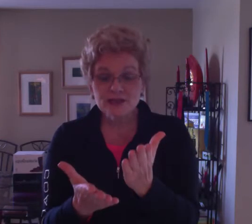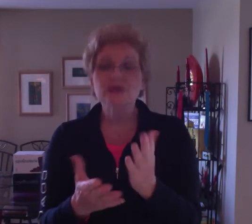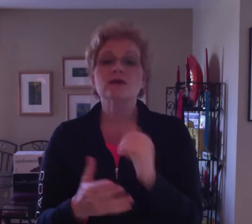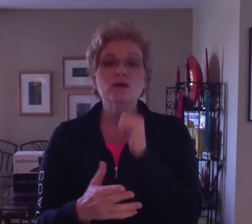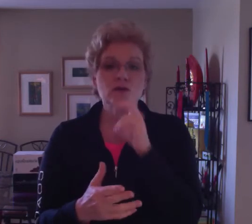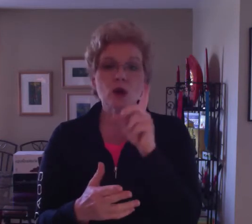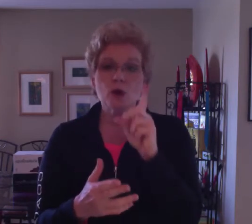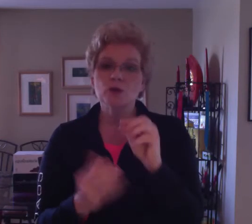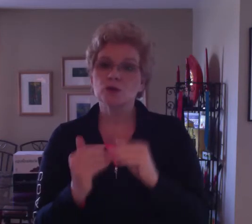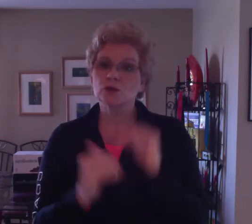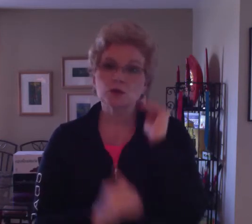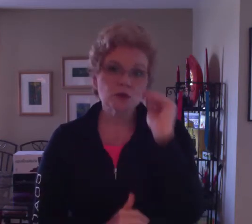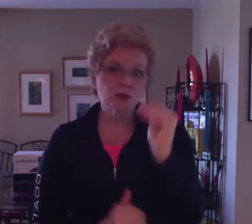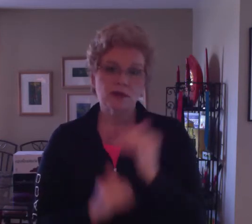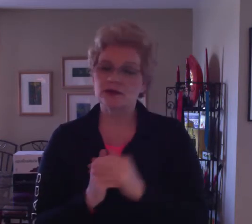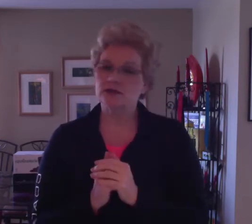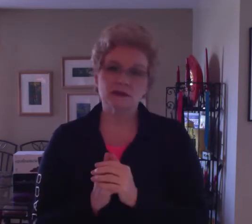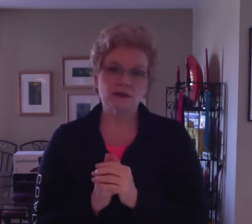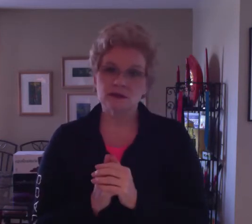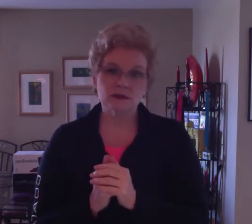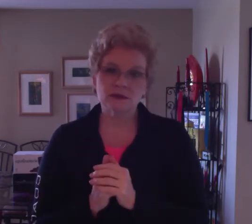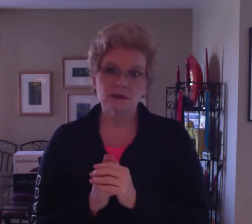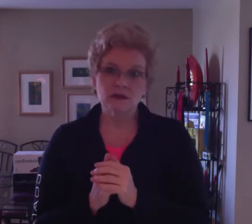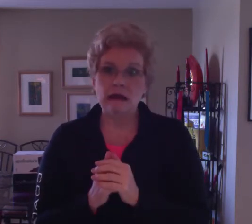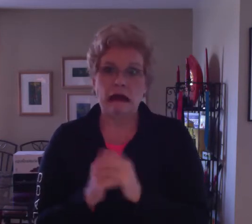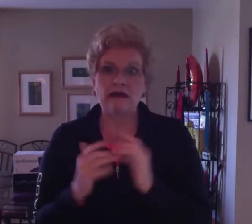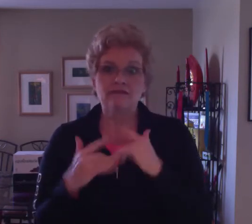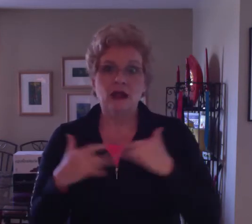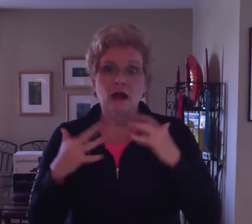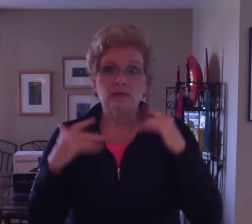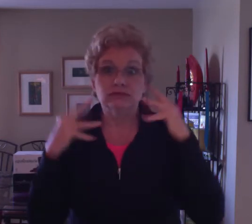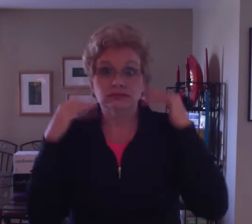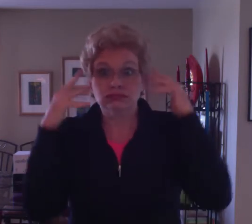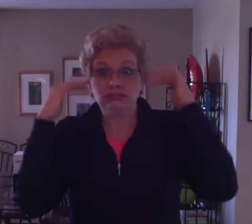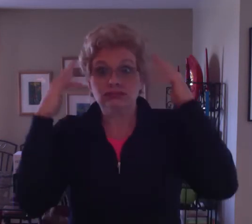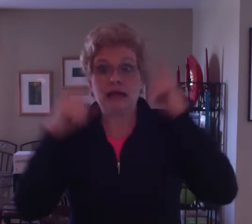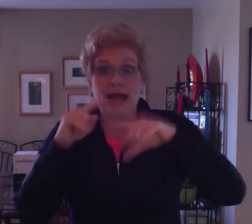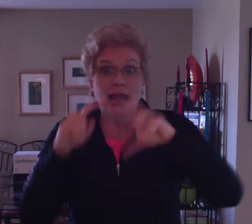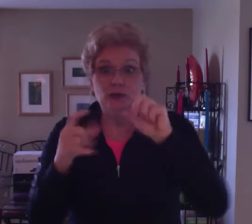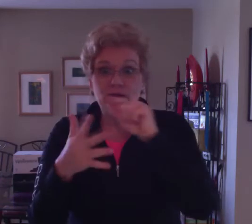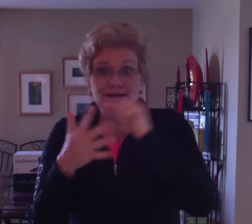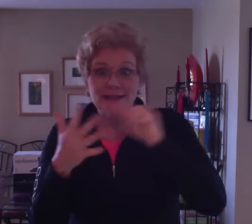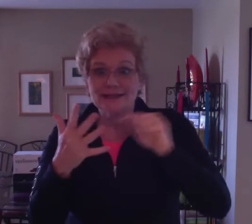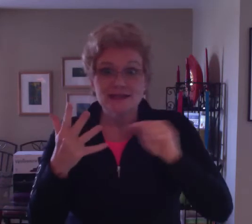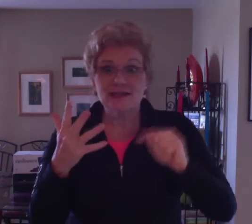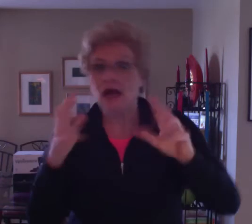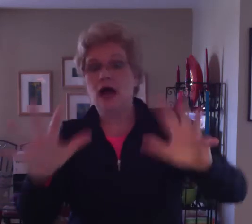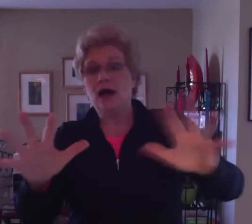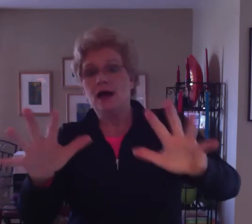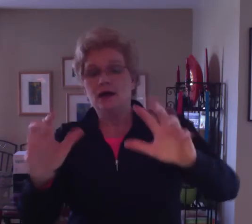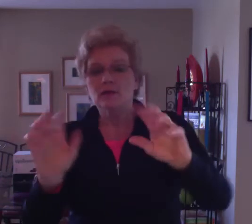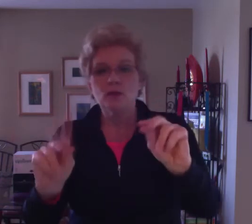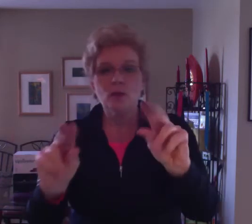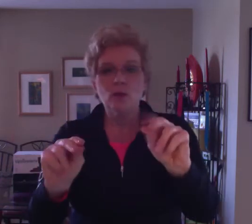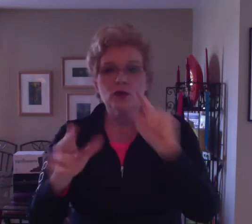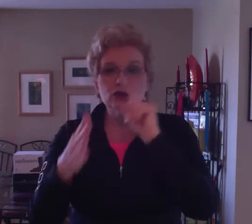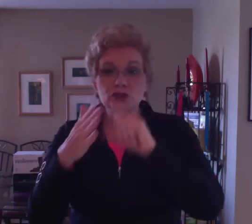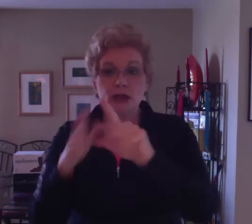too much. Don't be where you're, oh my gosh, doing all these things, oh my gosh, all the time. My encouragement to you is check it in the morning at night. Kind of like when you do